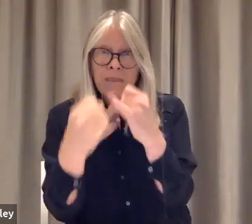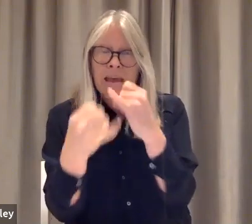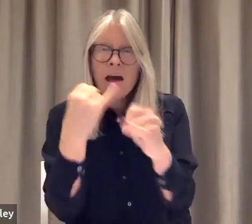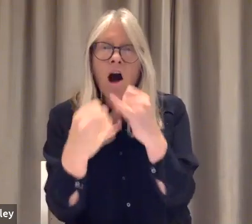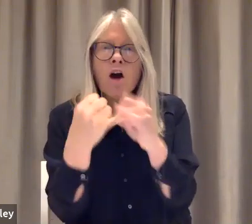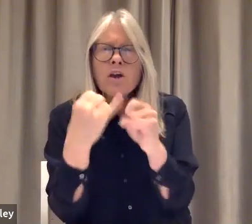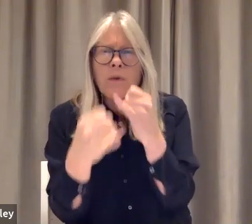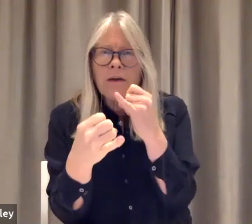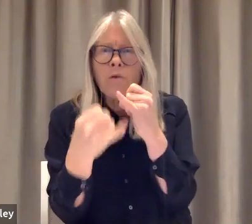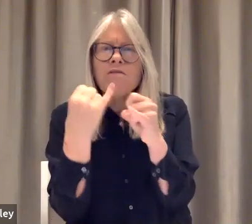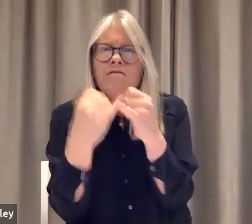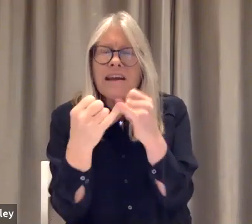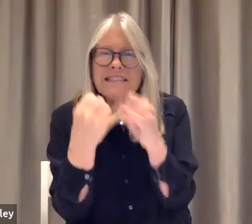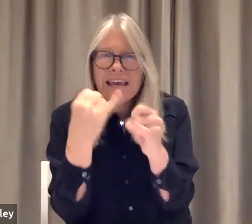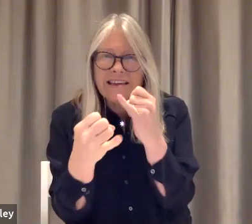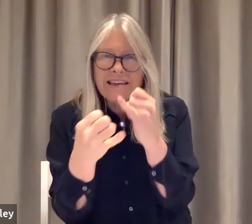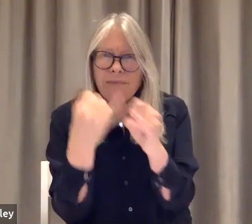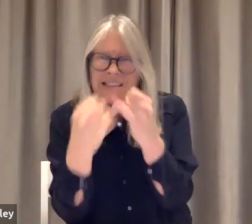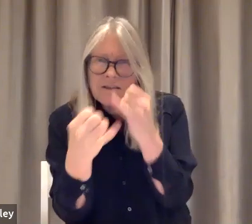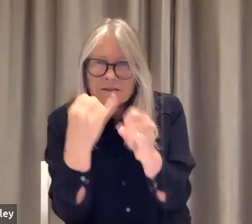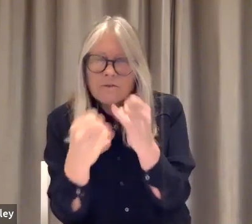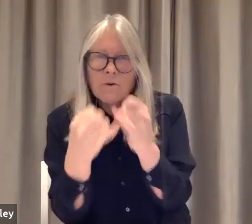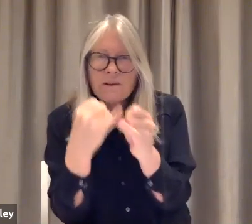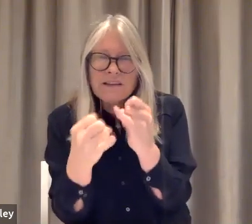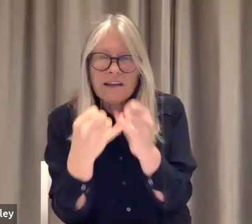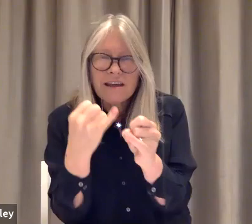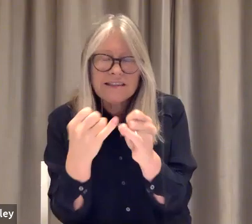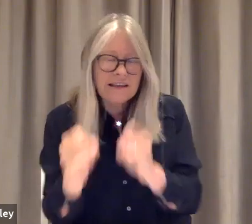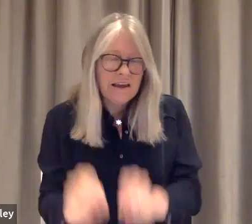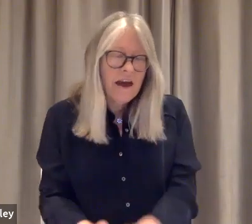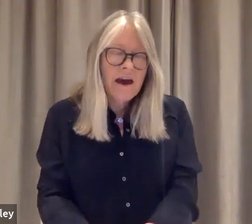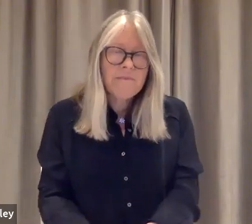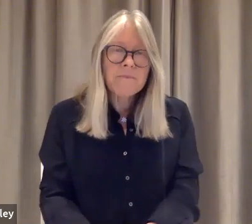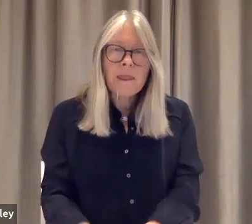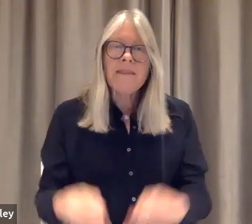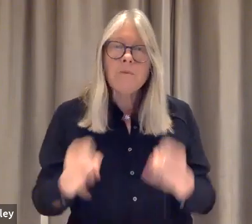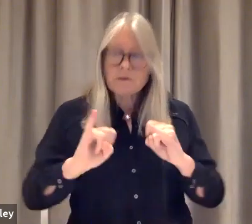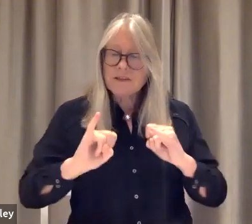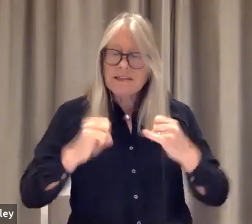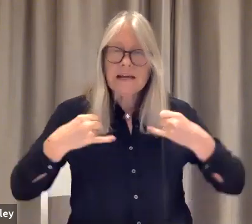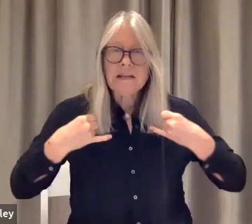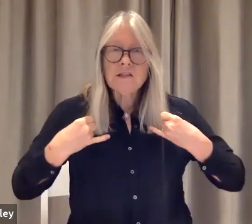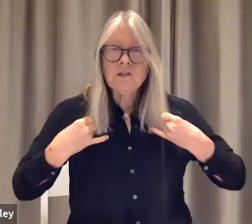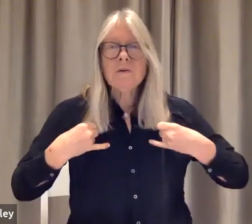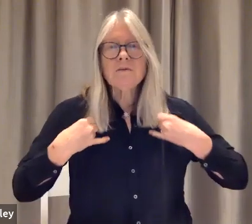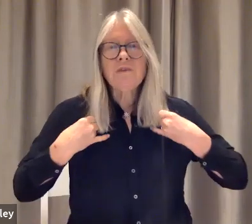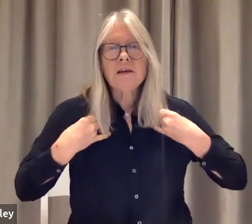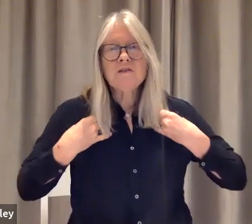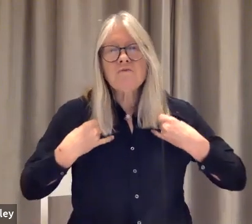arguing or fighting, battle, all of those kind of things. And then we'll also see it, 2 little fingers